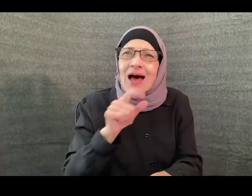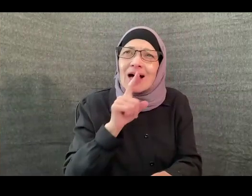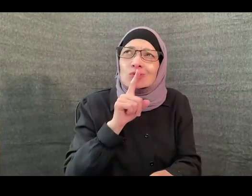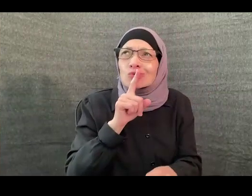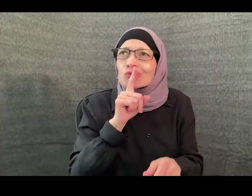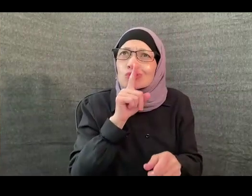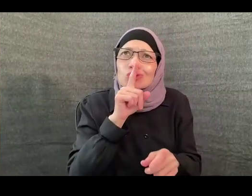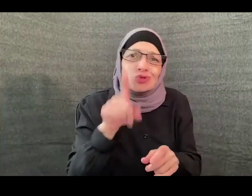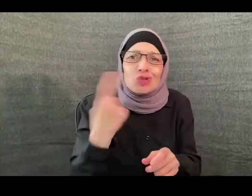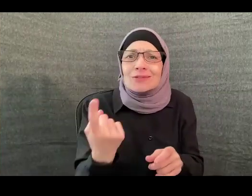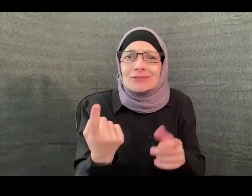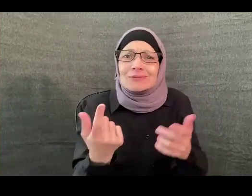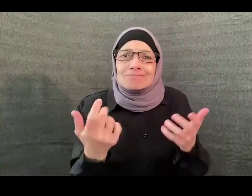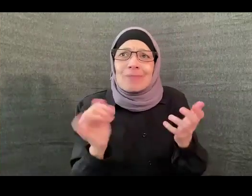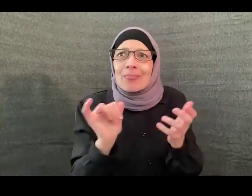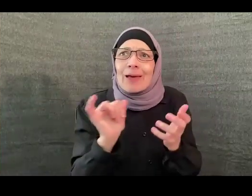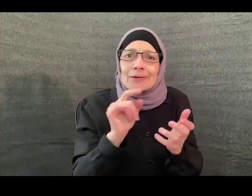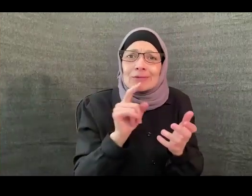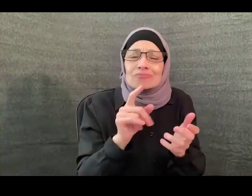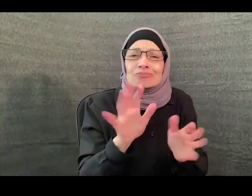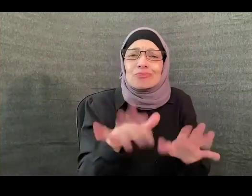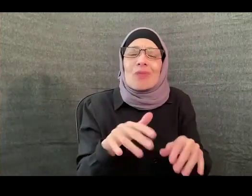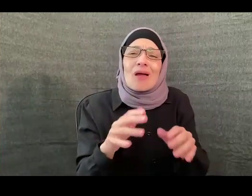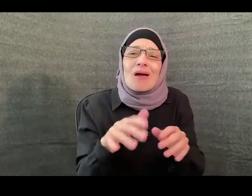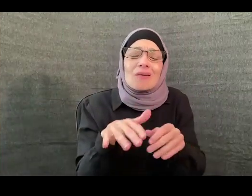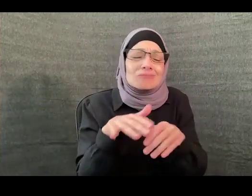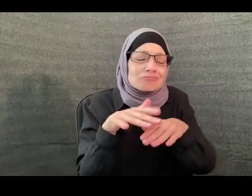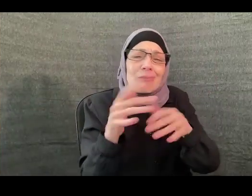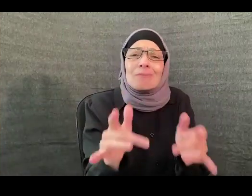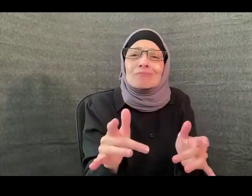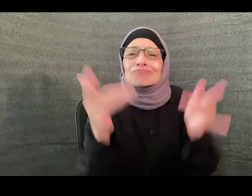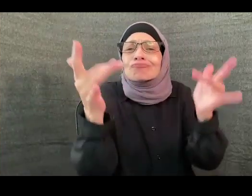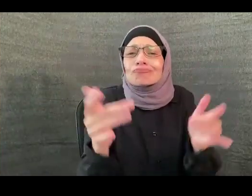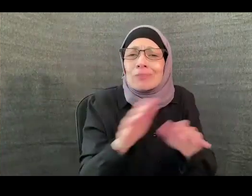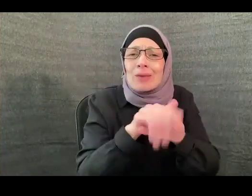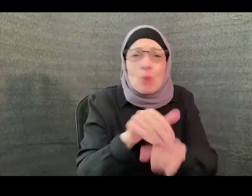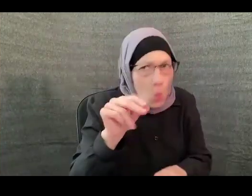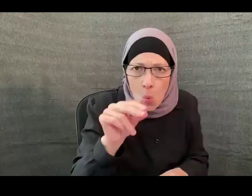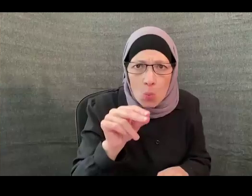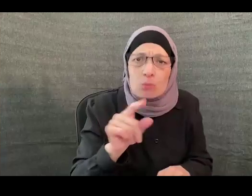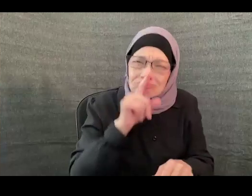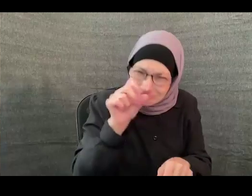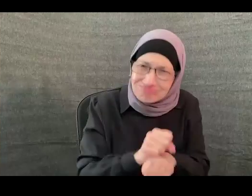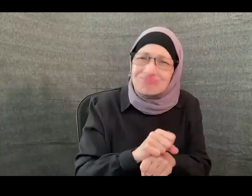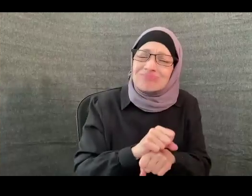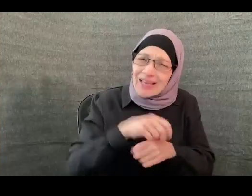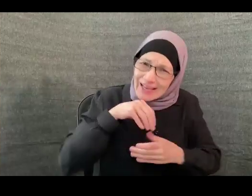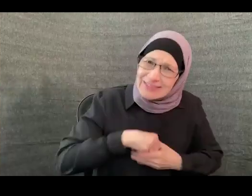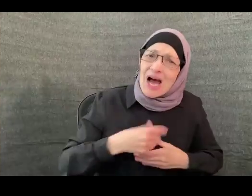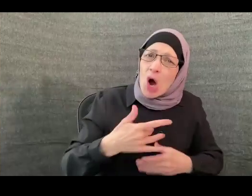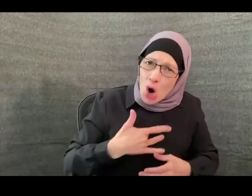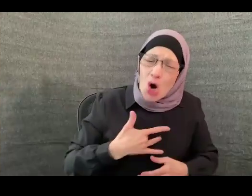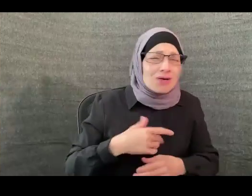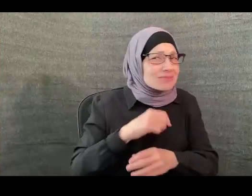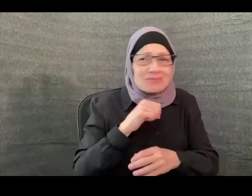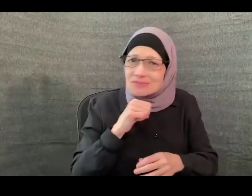are hypocrites at the core, because inside their heart, they don't actually believe